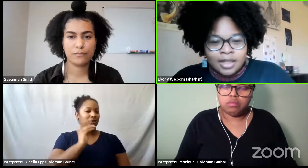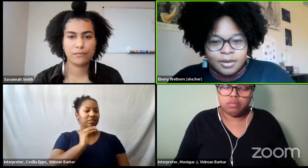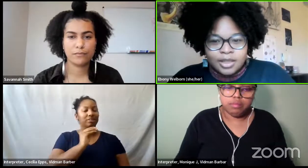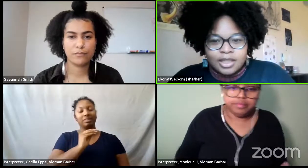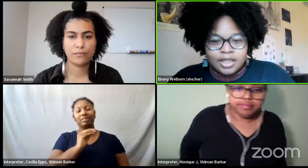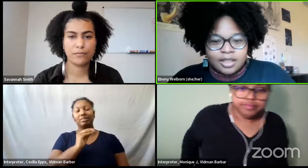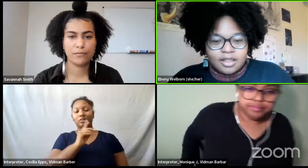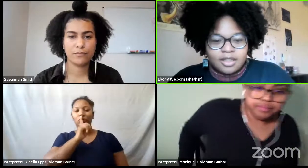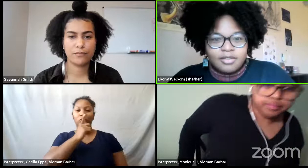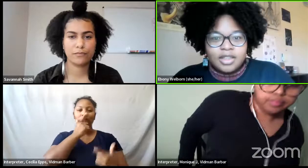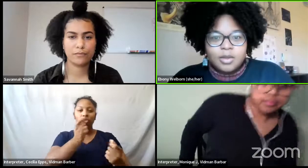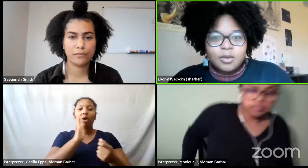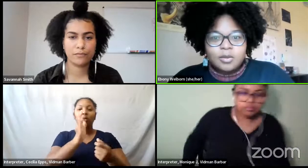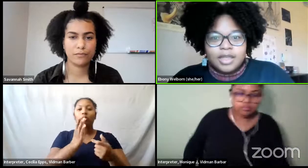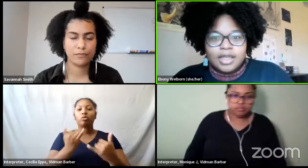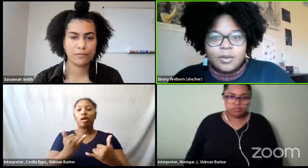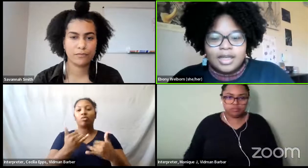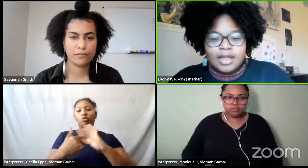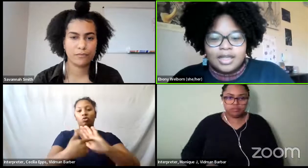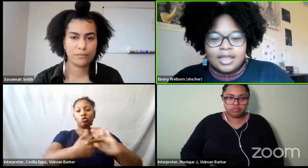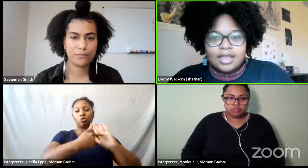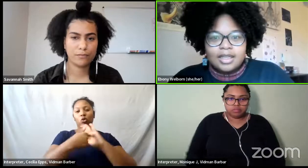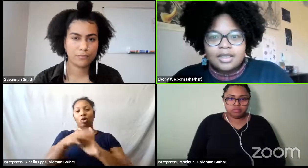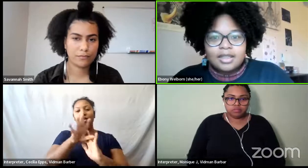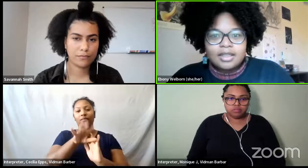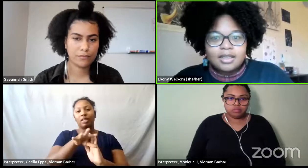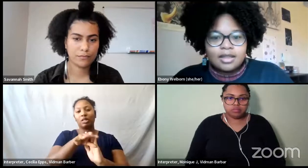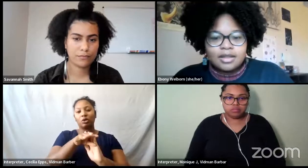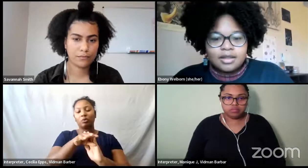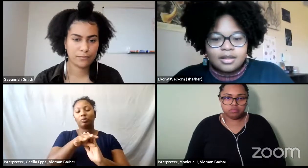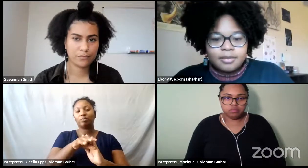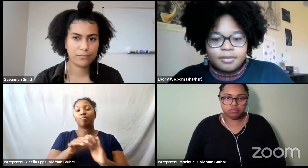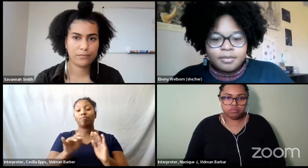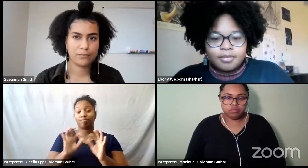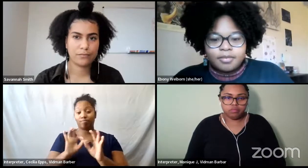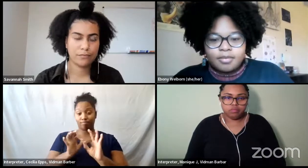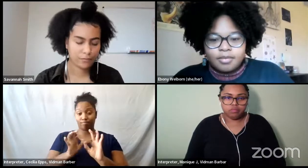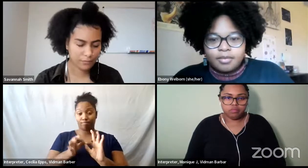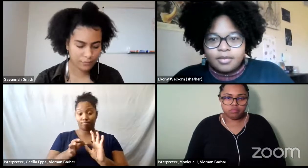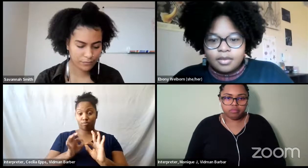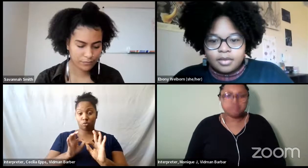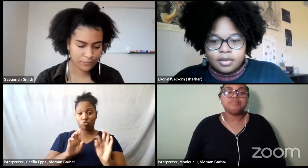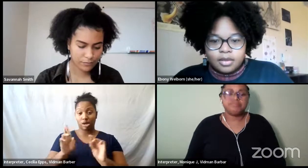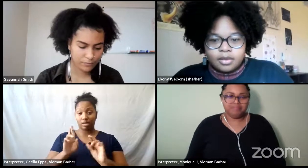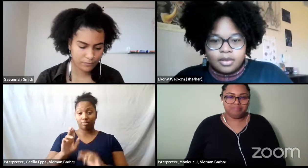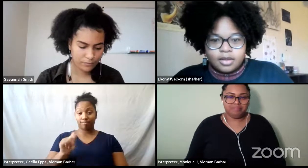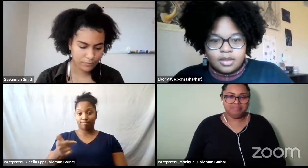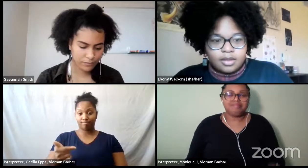I'm going to share a video really quick.